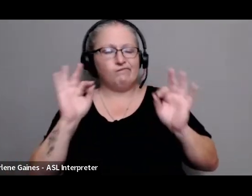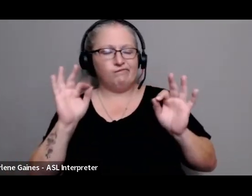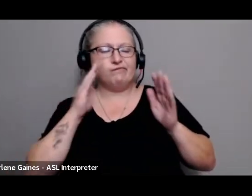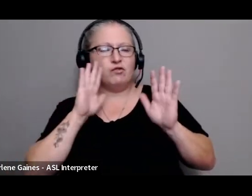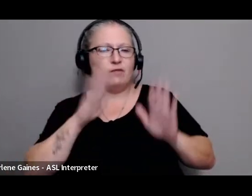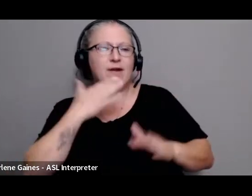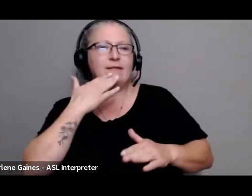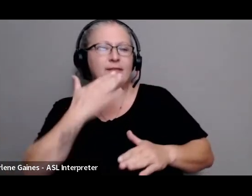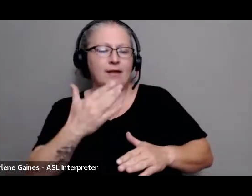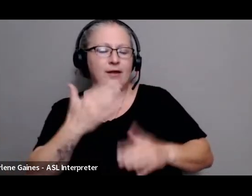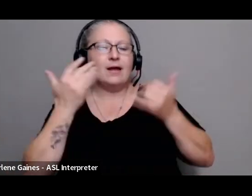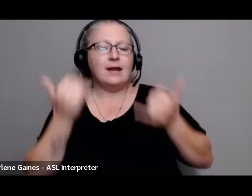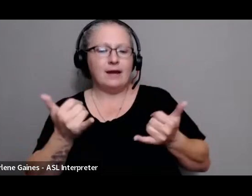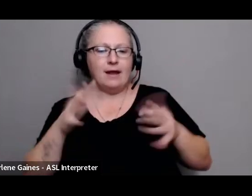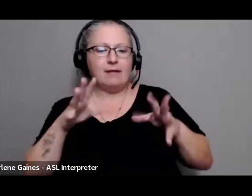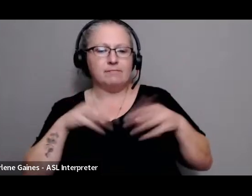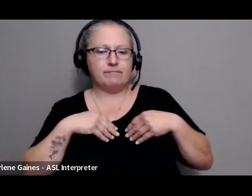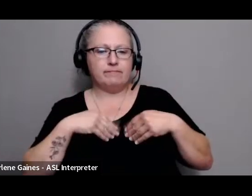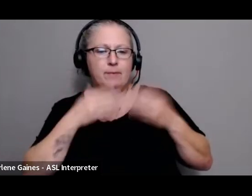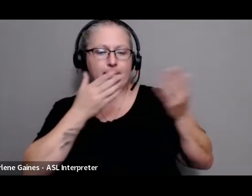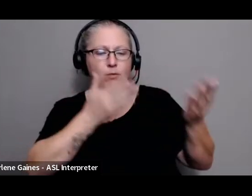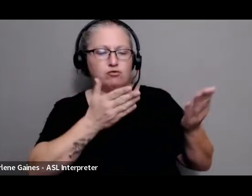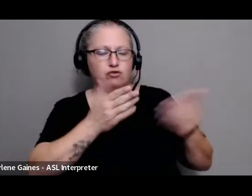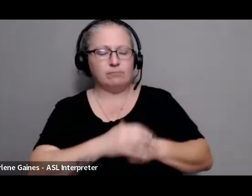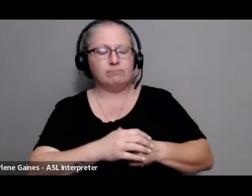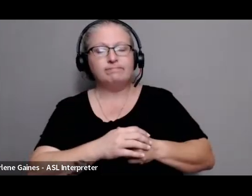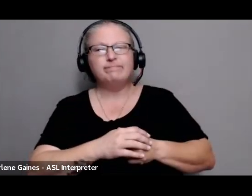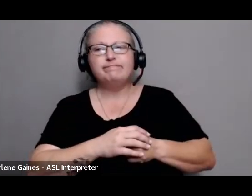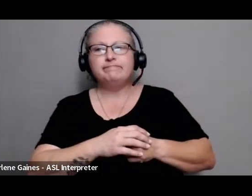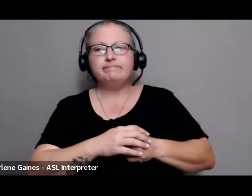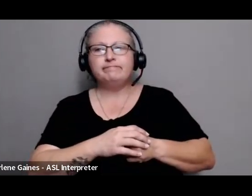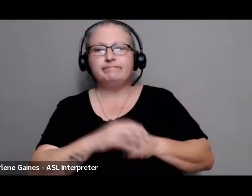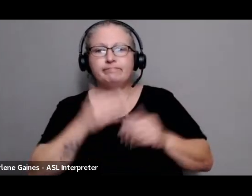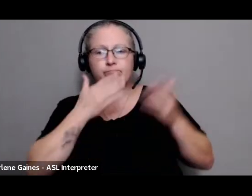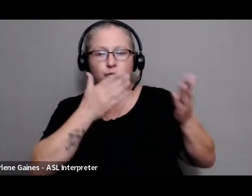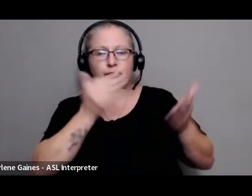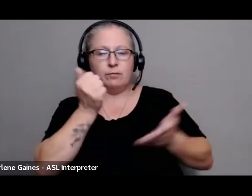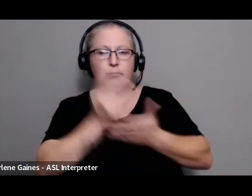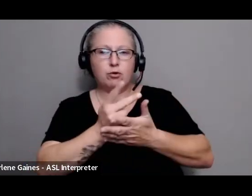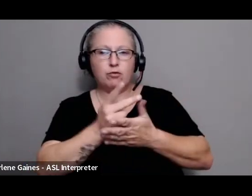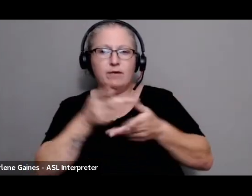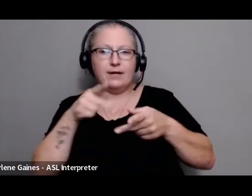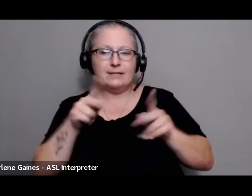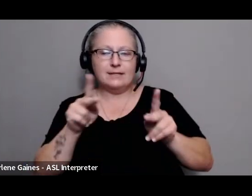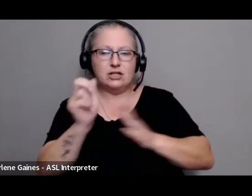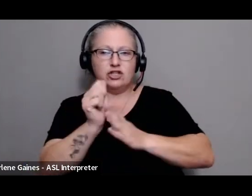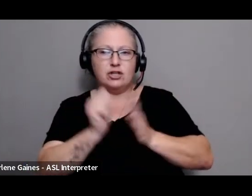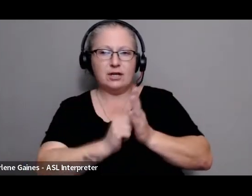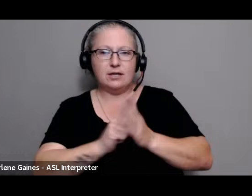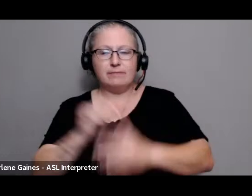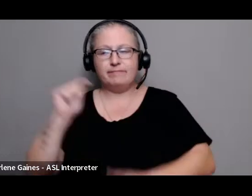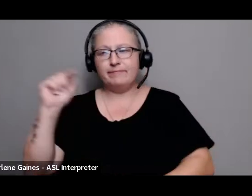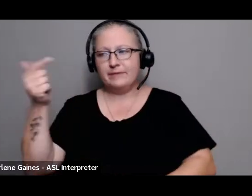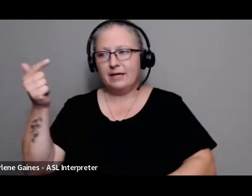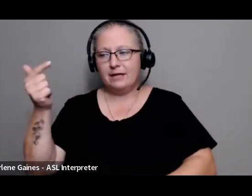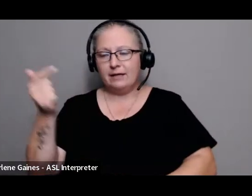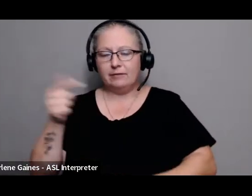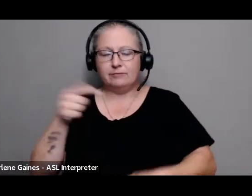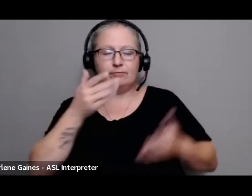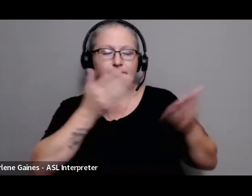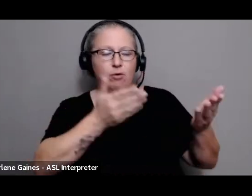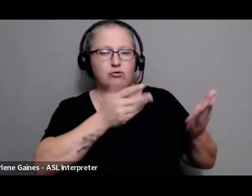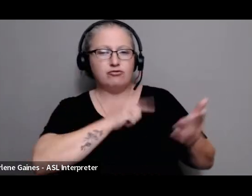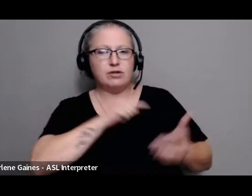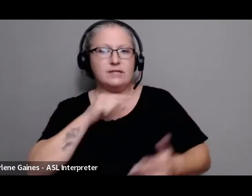you. All right, now I will accept a motion. I move to approve the consent agenda. Second. Okay, we have a motion